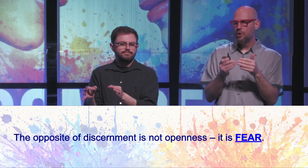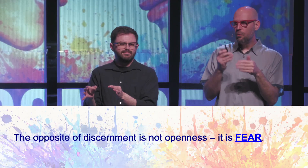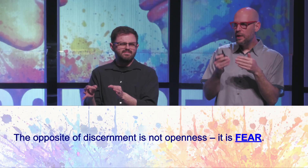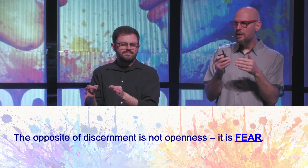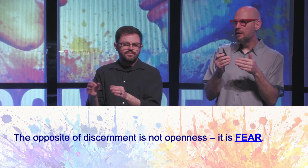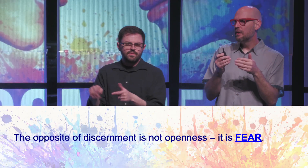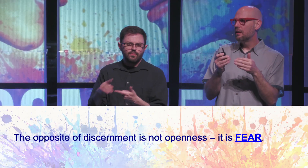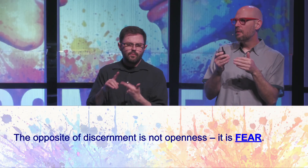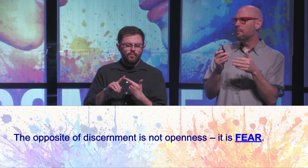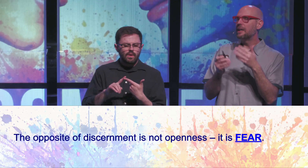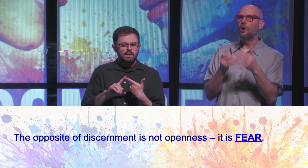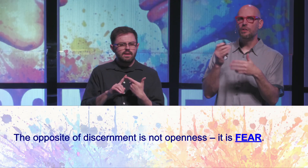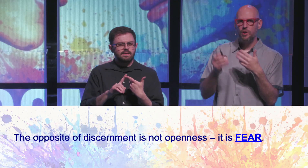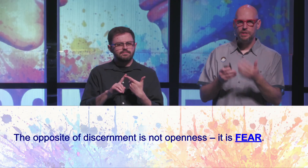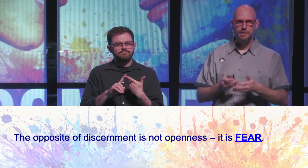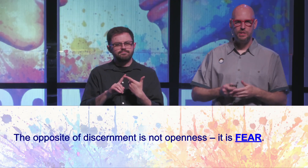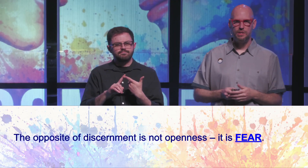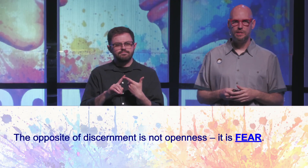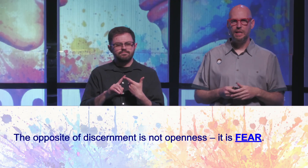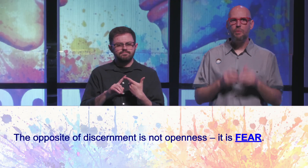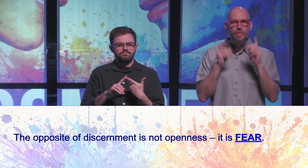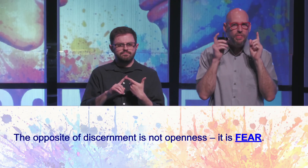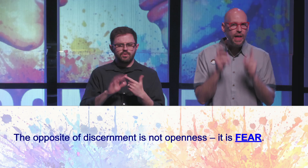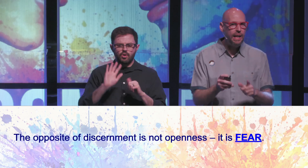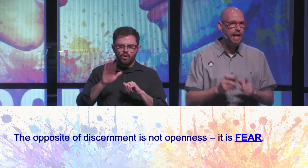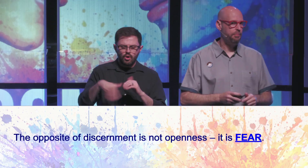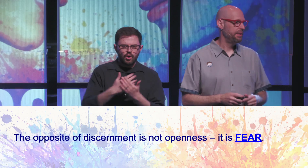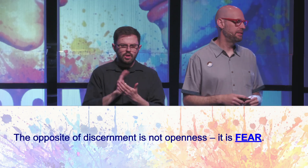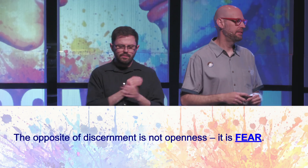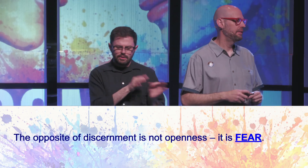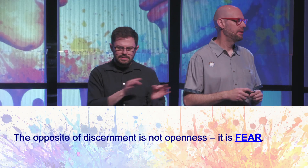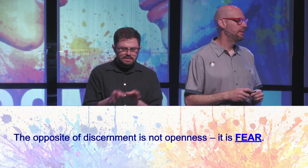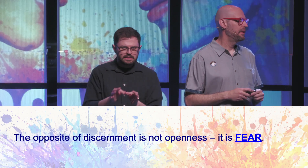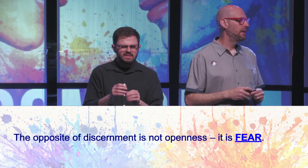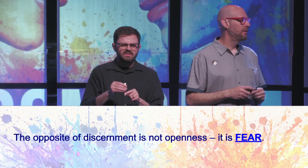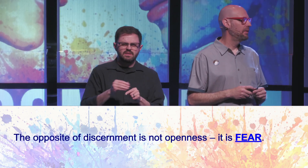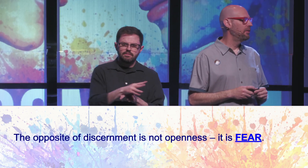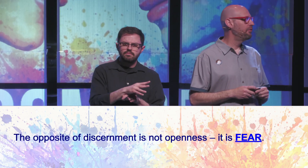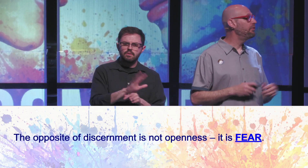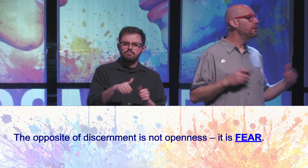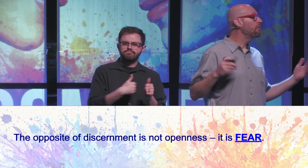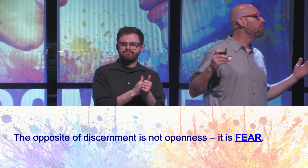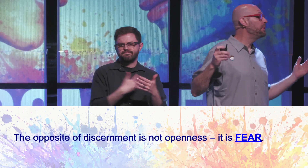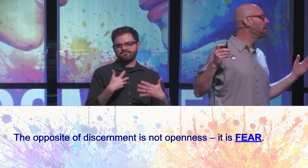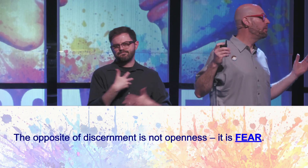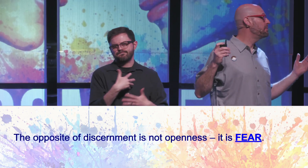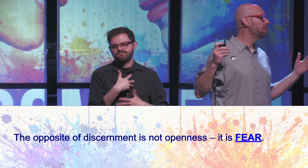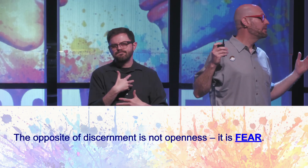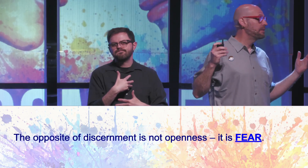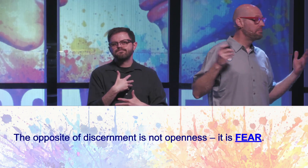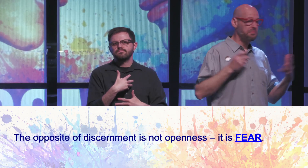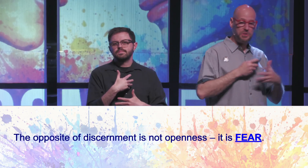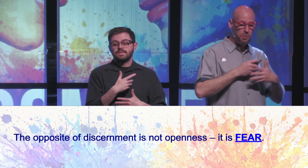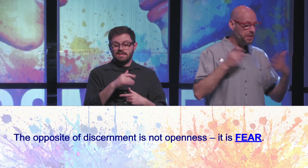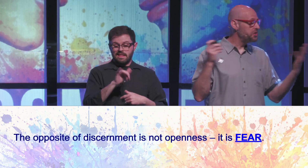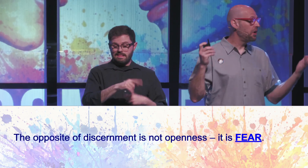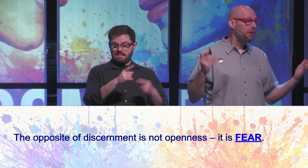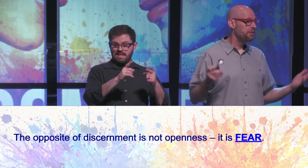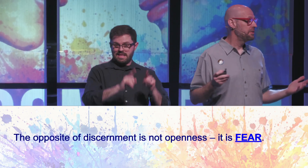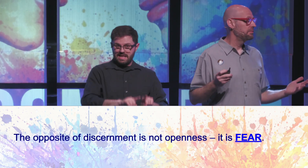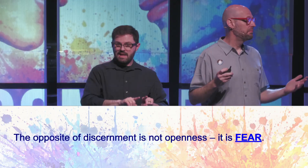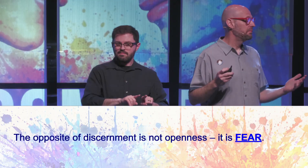which we make all of our decisions. And when that happens, fear becomes the